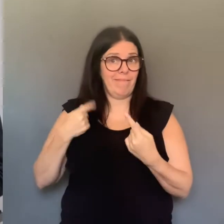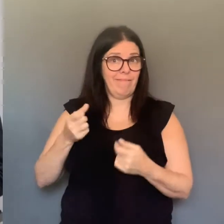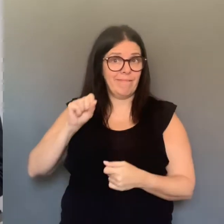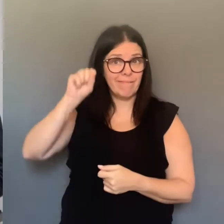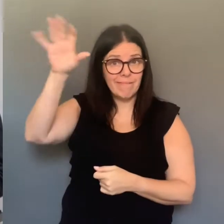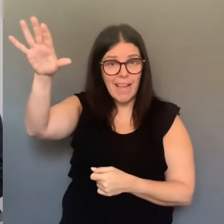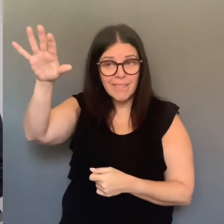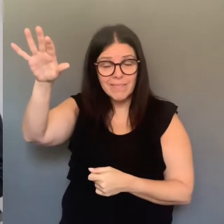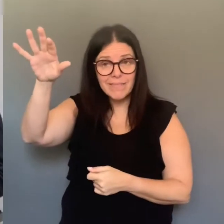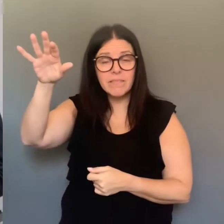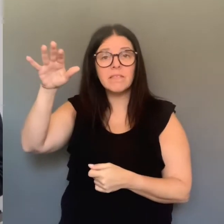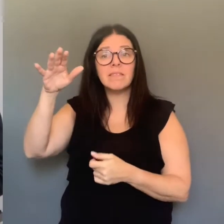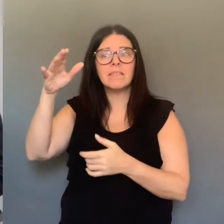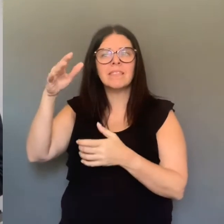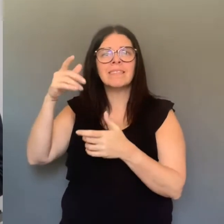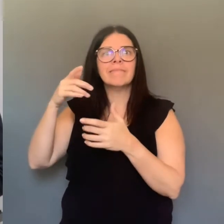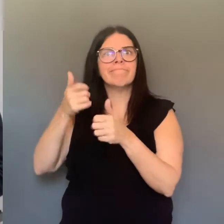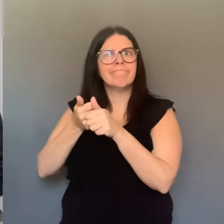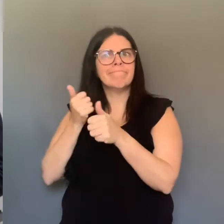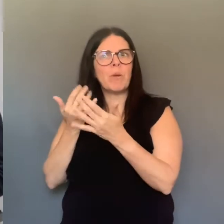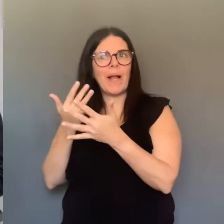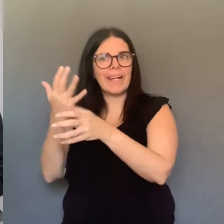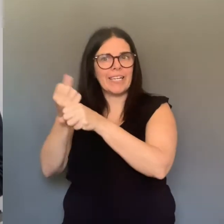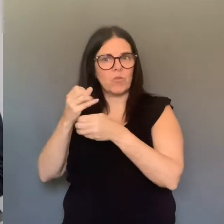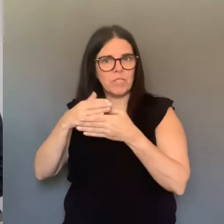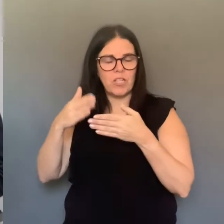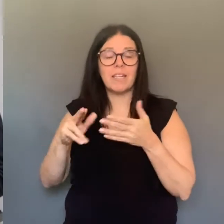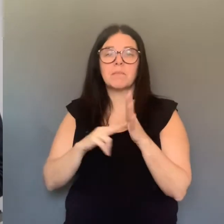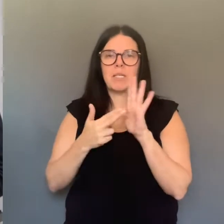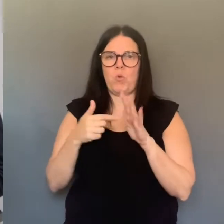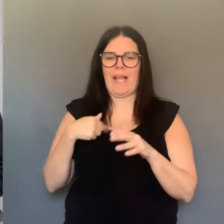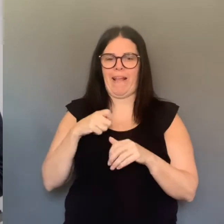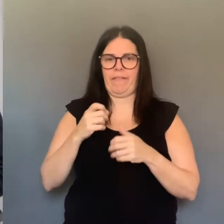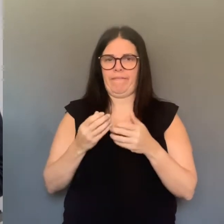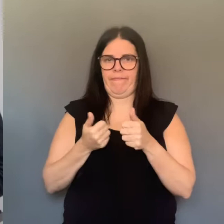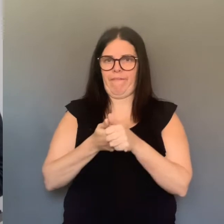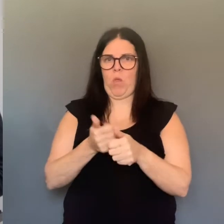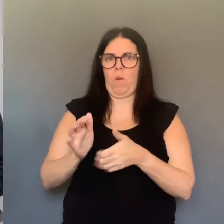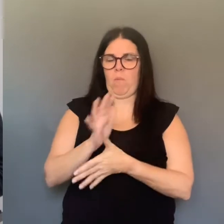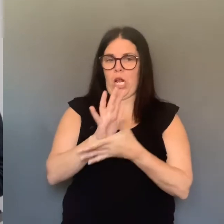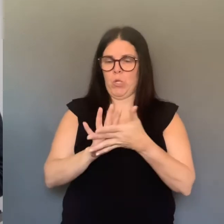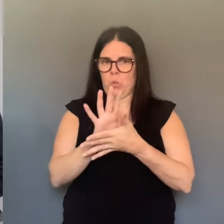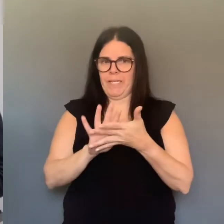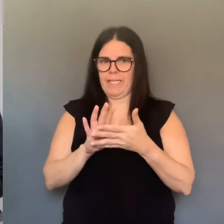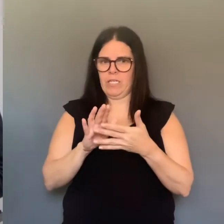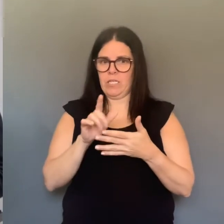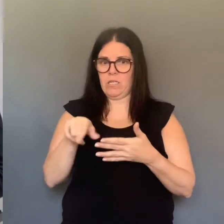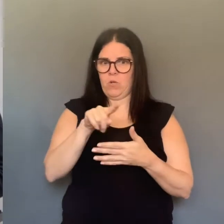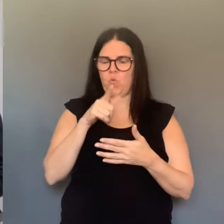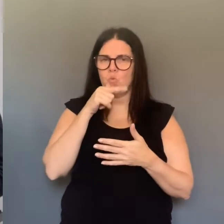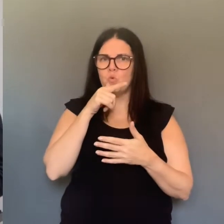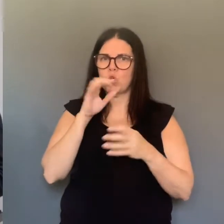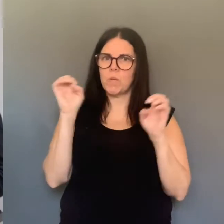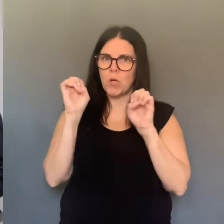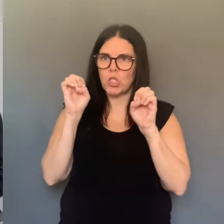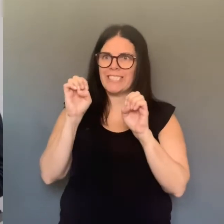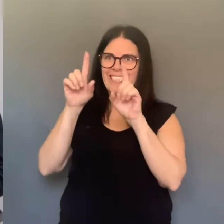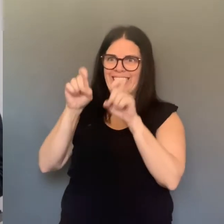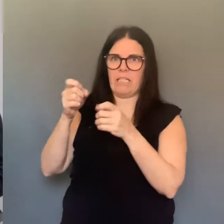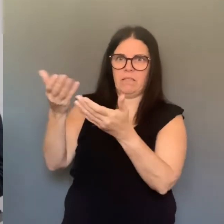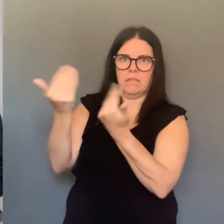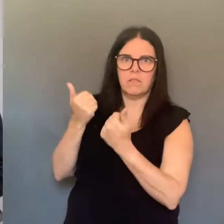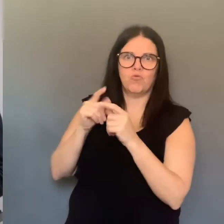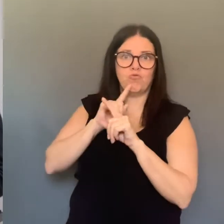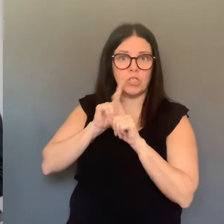on their clinical outcome. The priority groups, which Theresa just mentioned, including inpatients, ICU